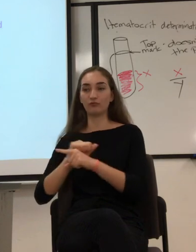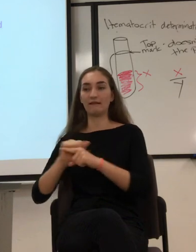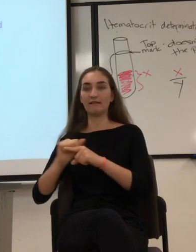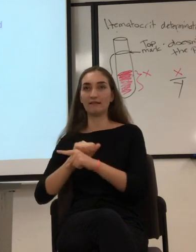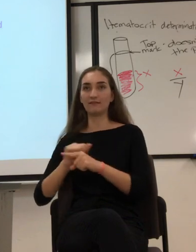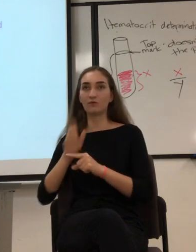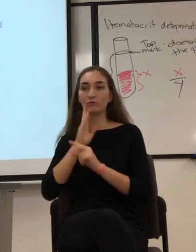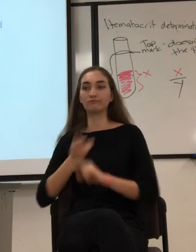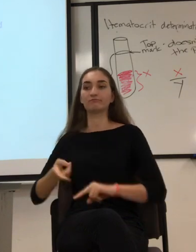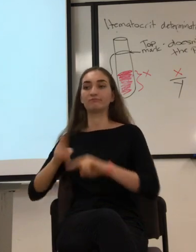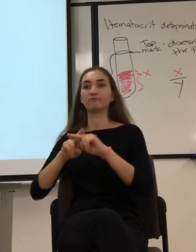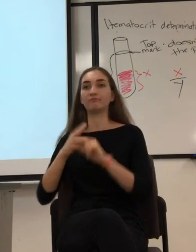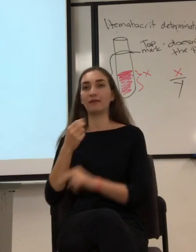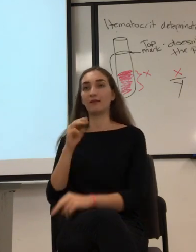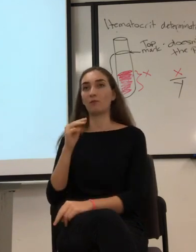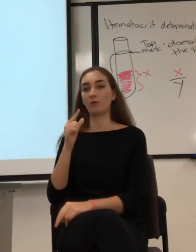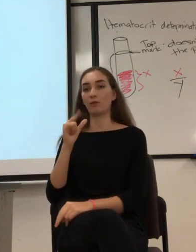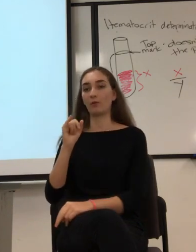anemia and polycythemia.